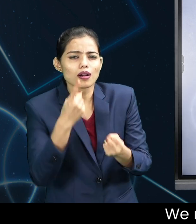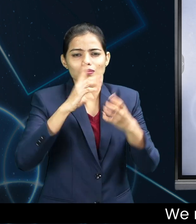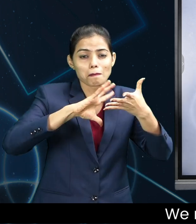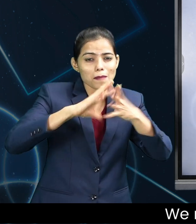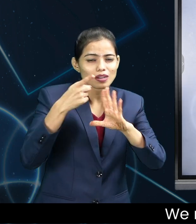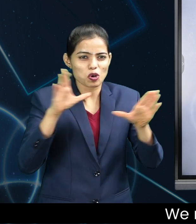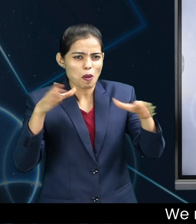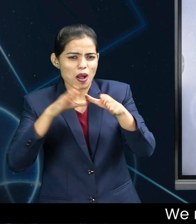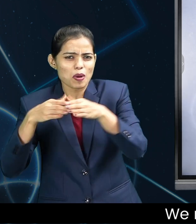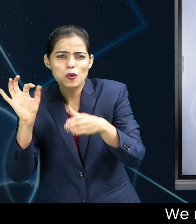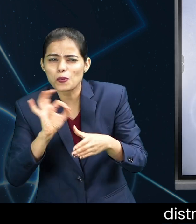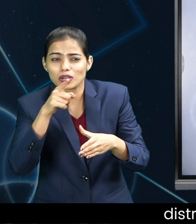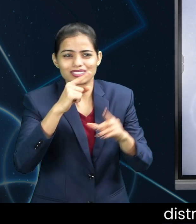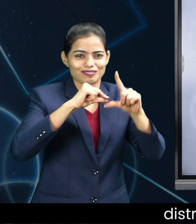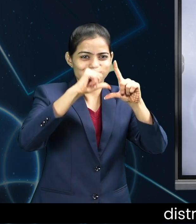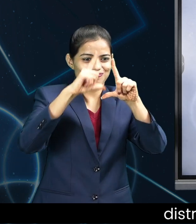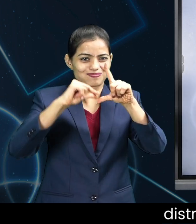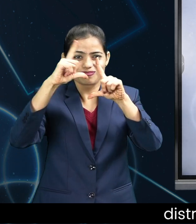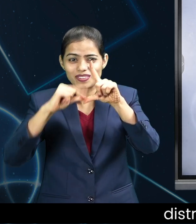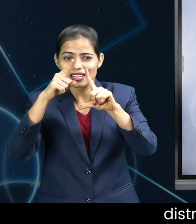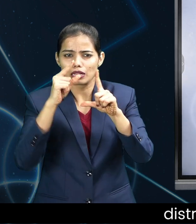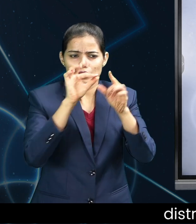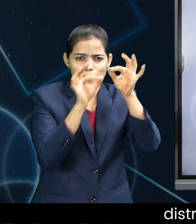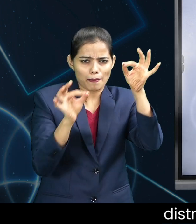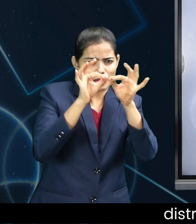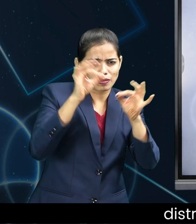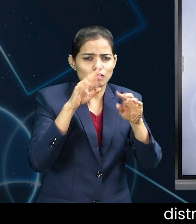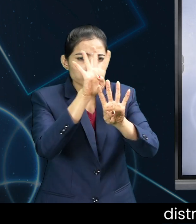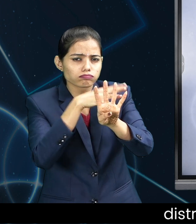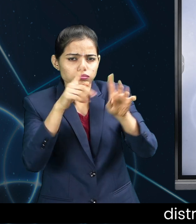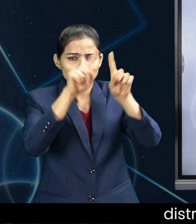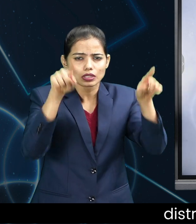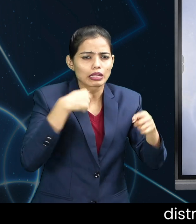the ungrouped frequency distribution table for the given data.